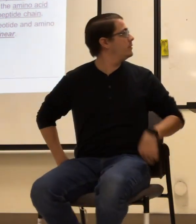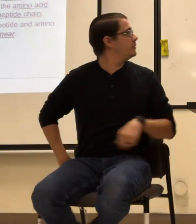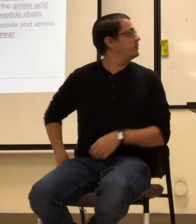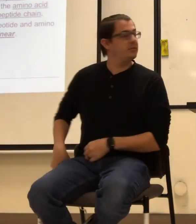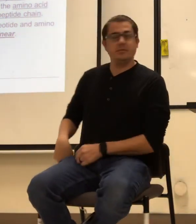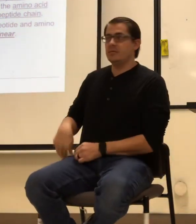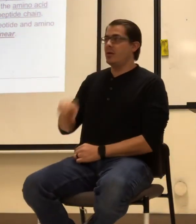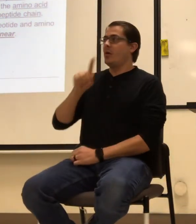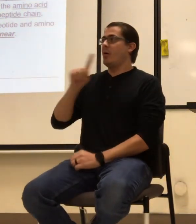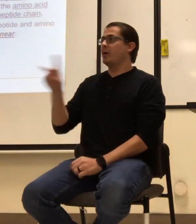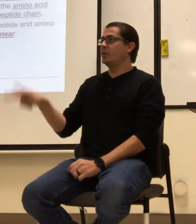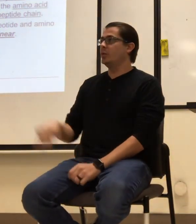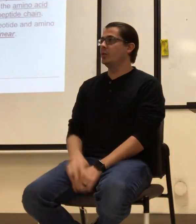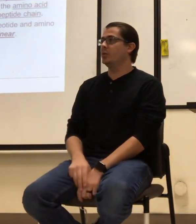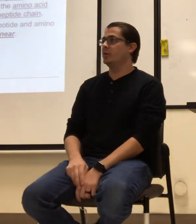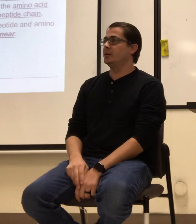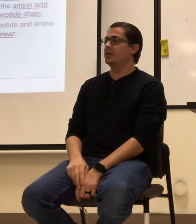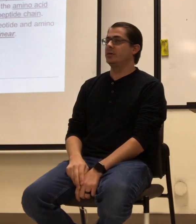1, 1, 2,